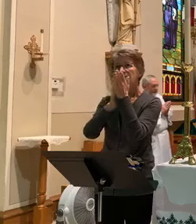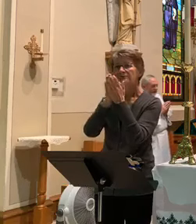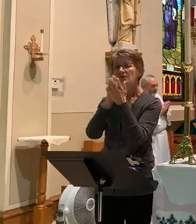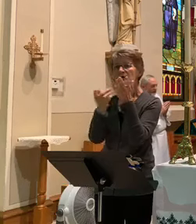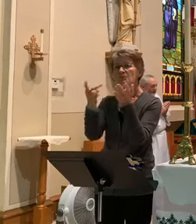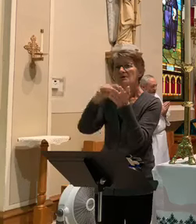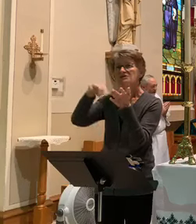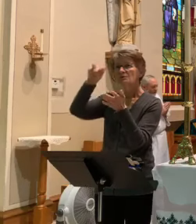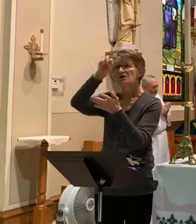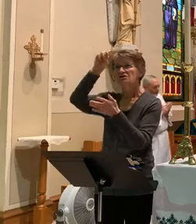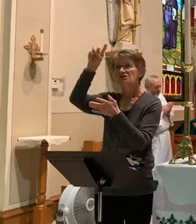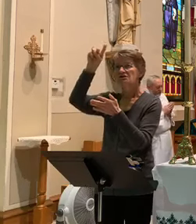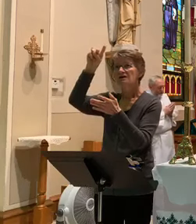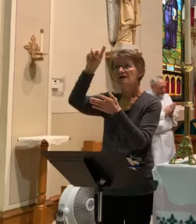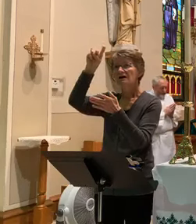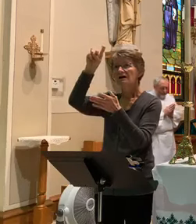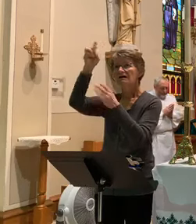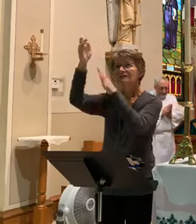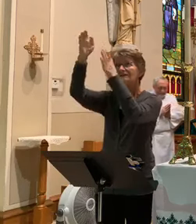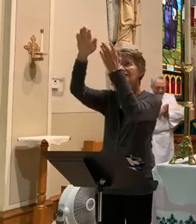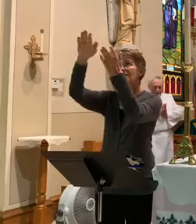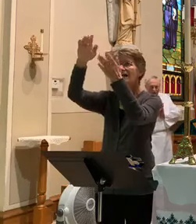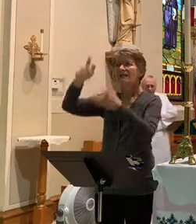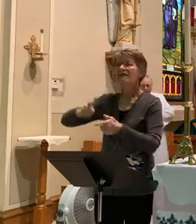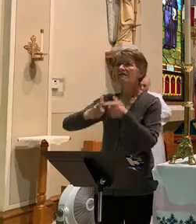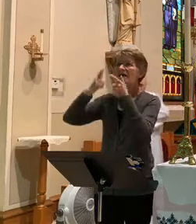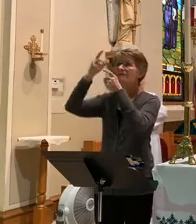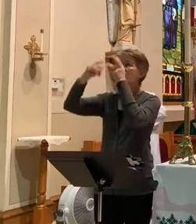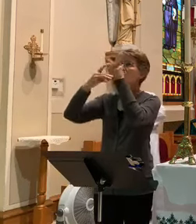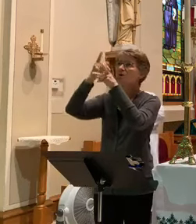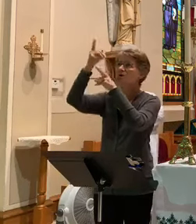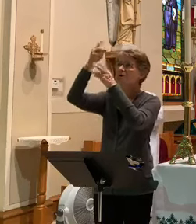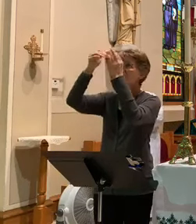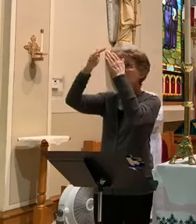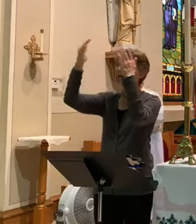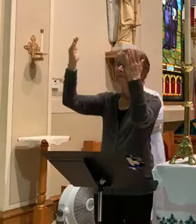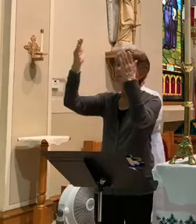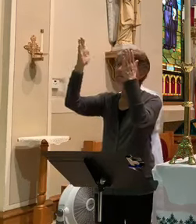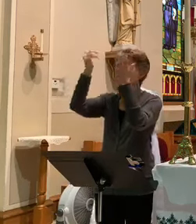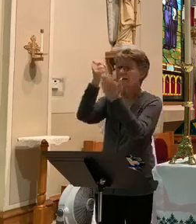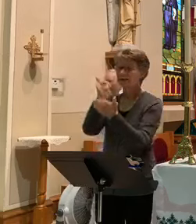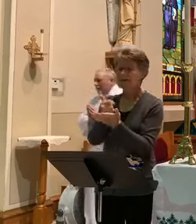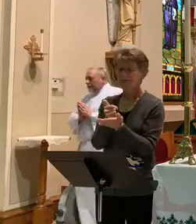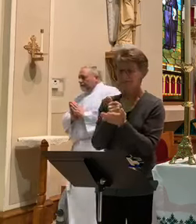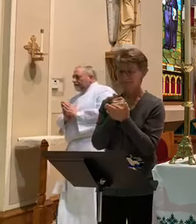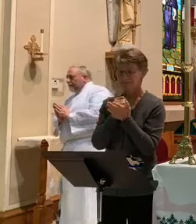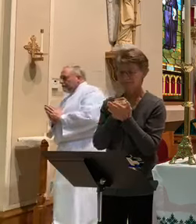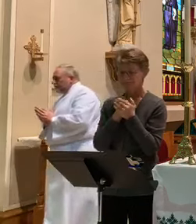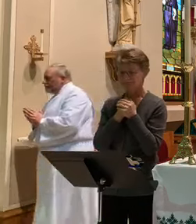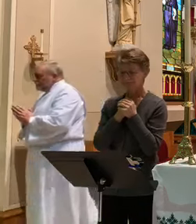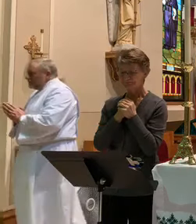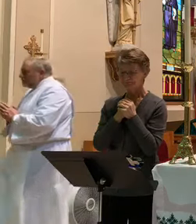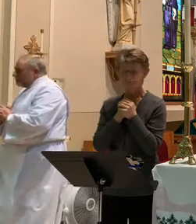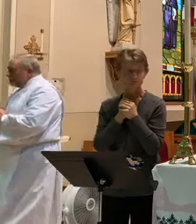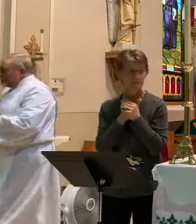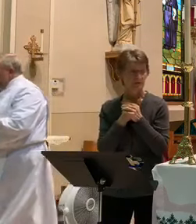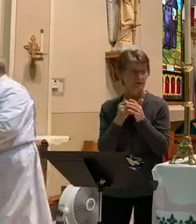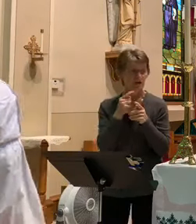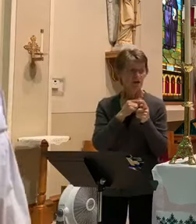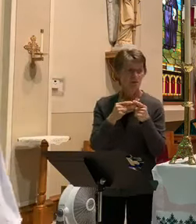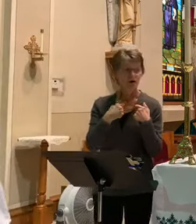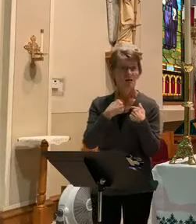dead and the life of the world to come. Amen. When I was thirsty, you gave me